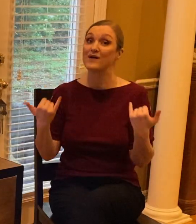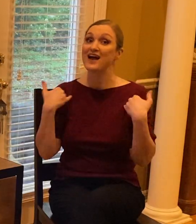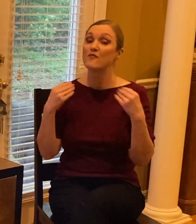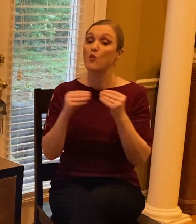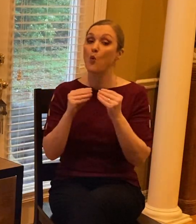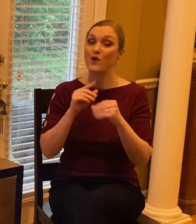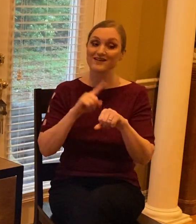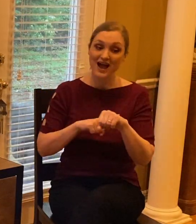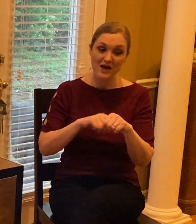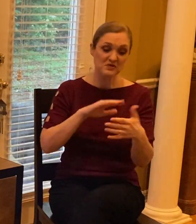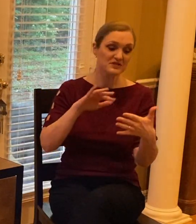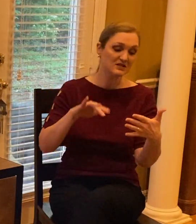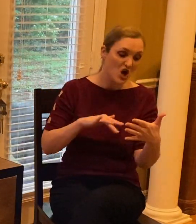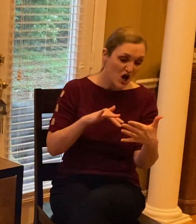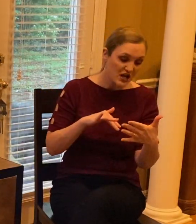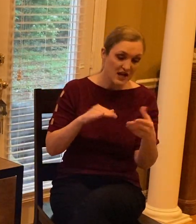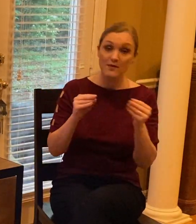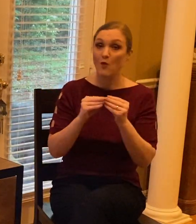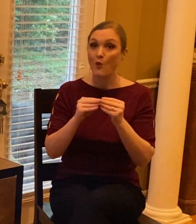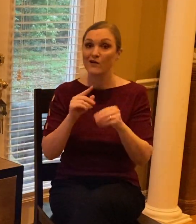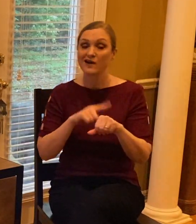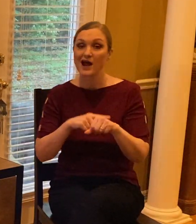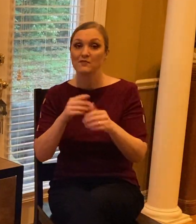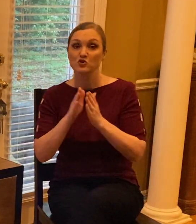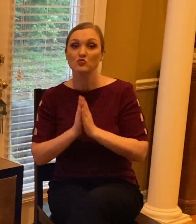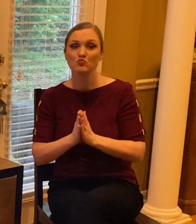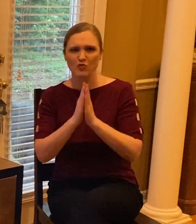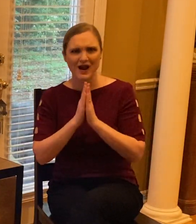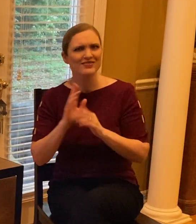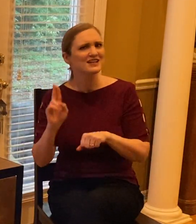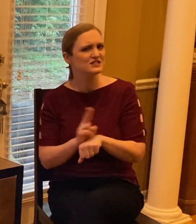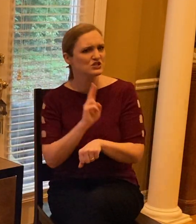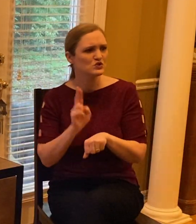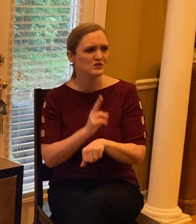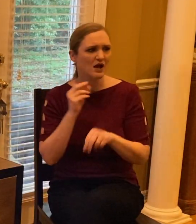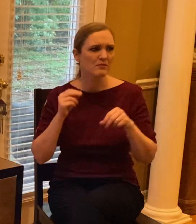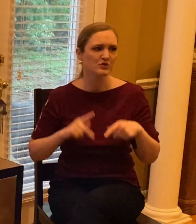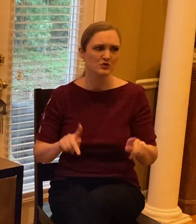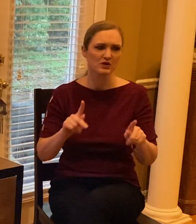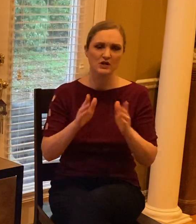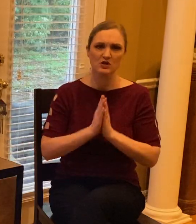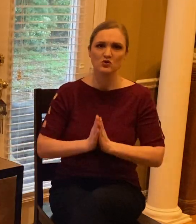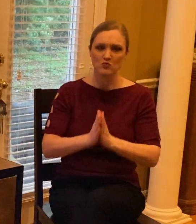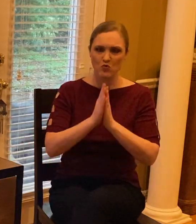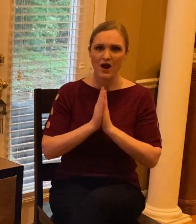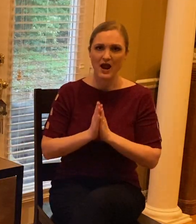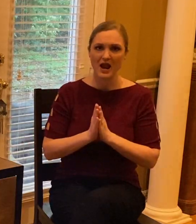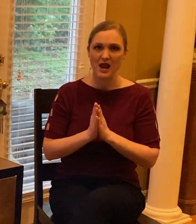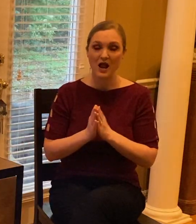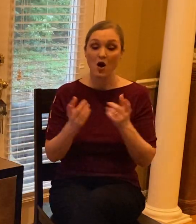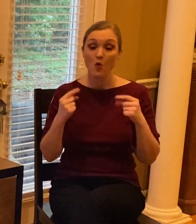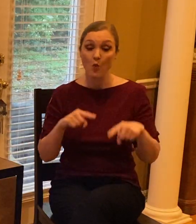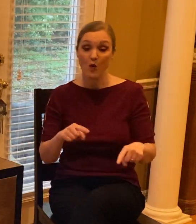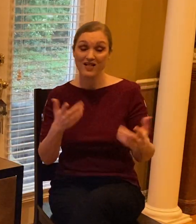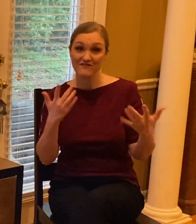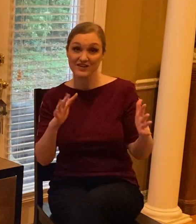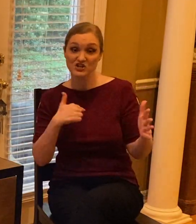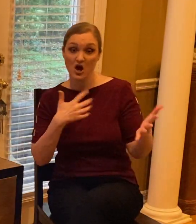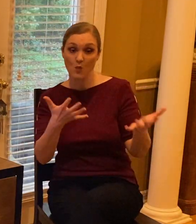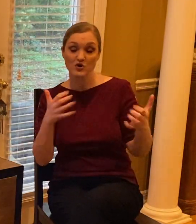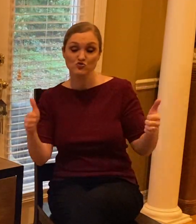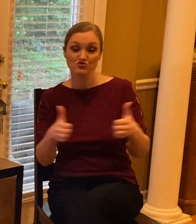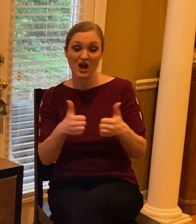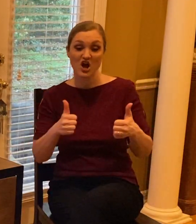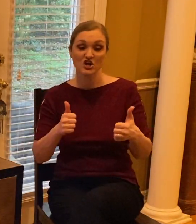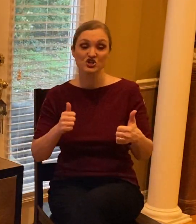have more time to study, we also have more time to pray. And let's make the most of that opportunity to pray. And as I close, I want to challenge all